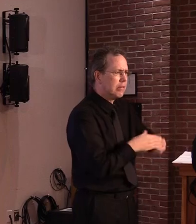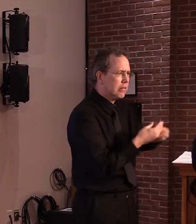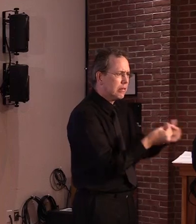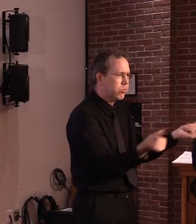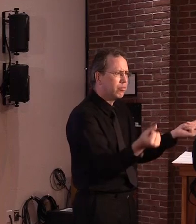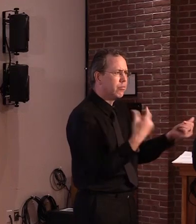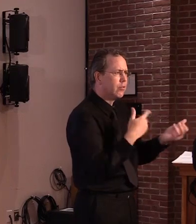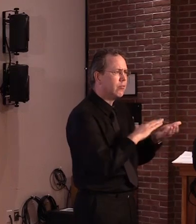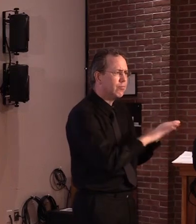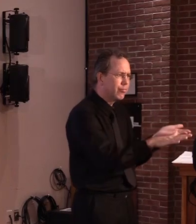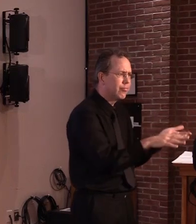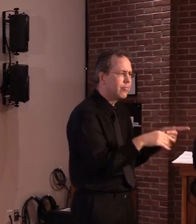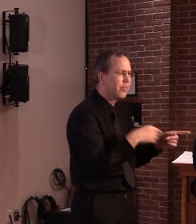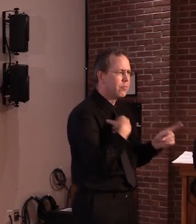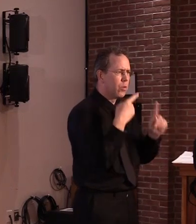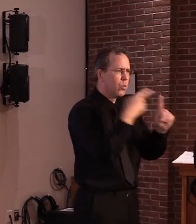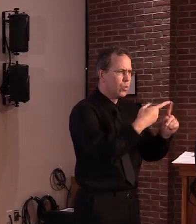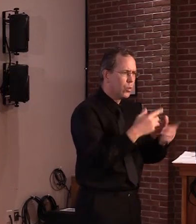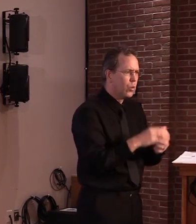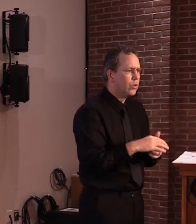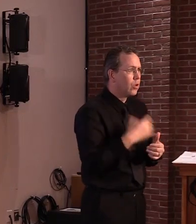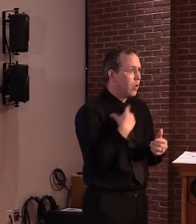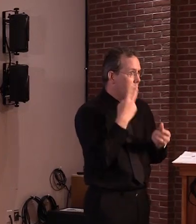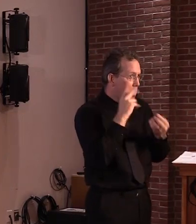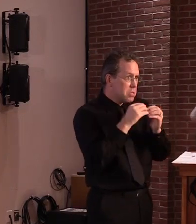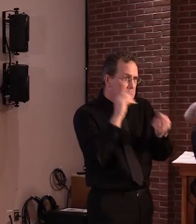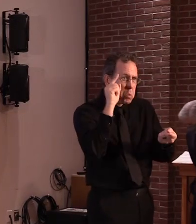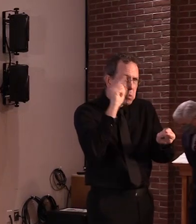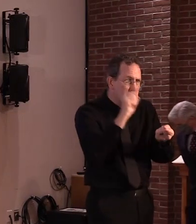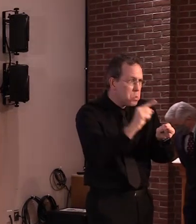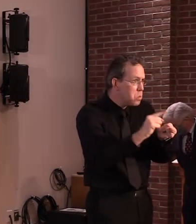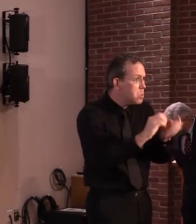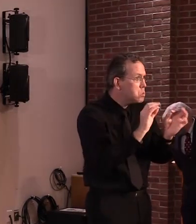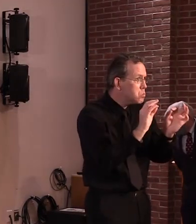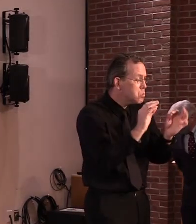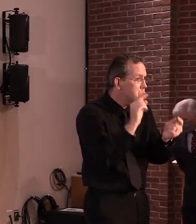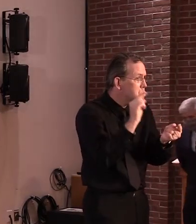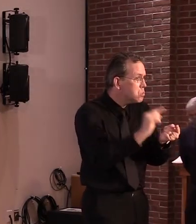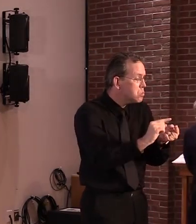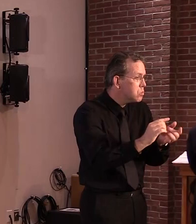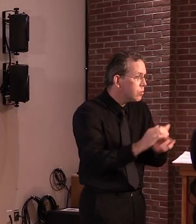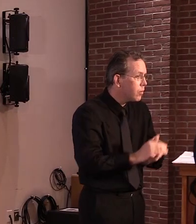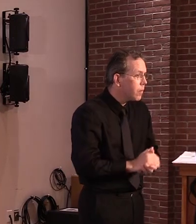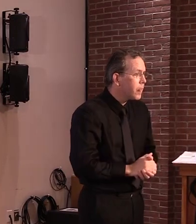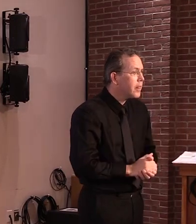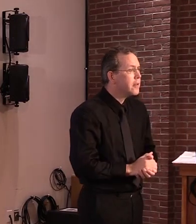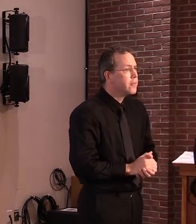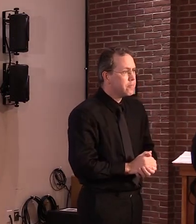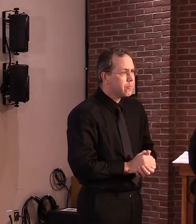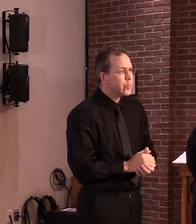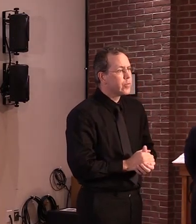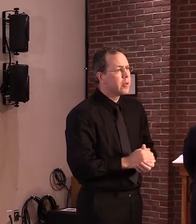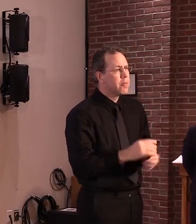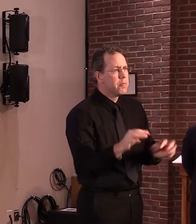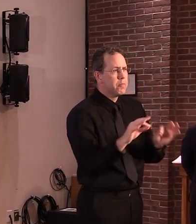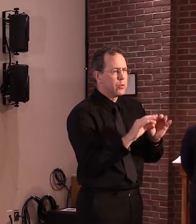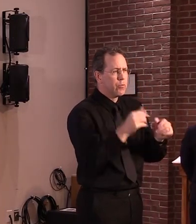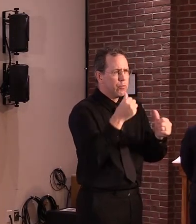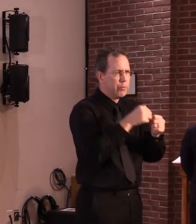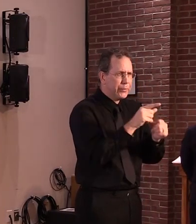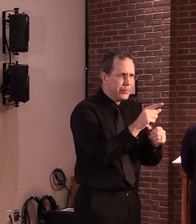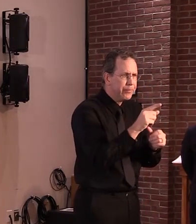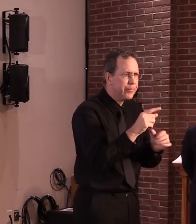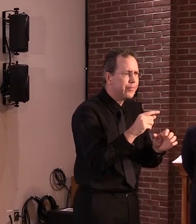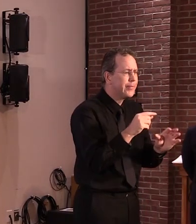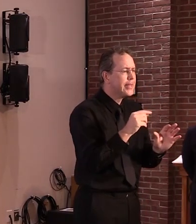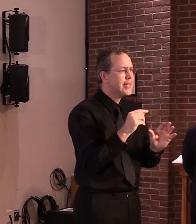rates and numbers of new cases that you describe. But I do want to again reintroduce the concepts of